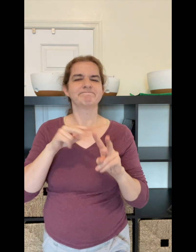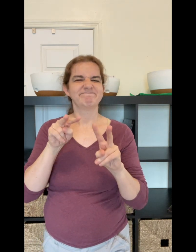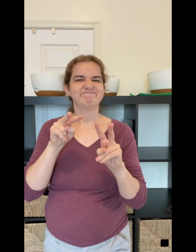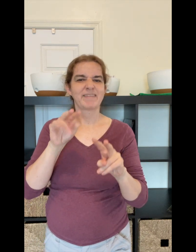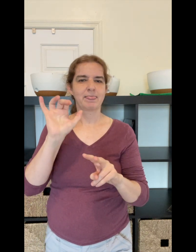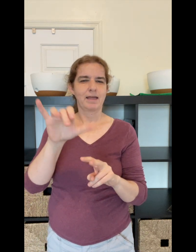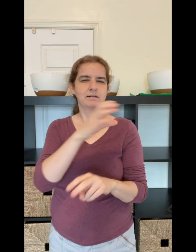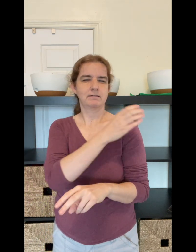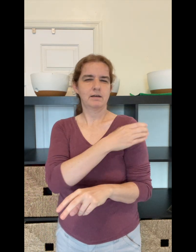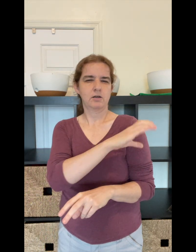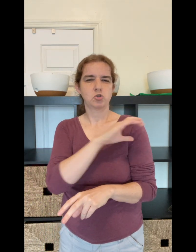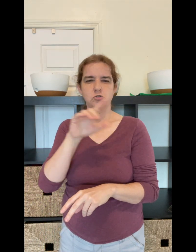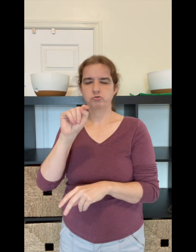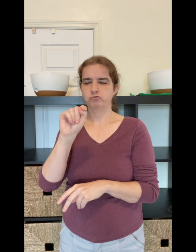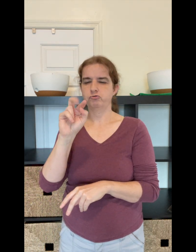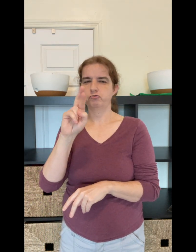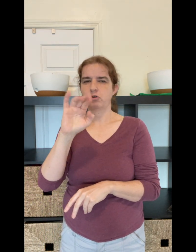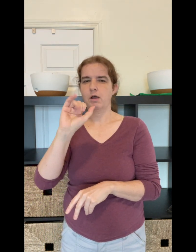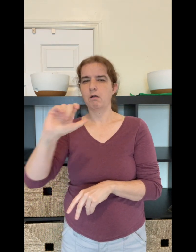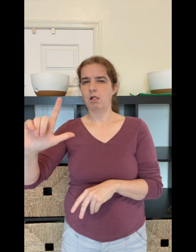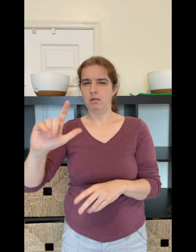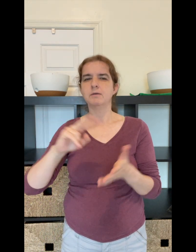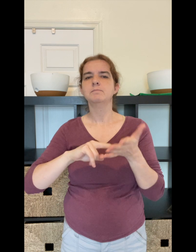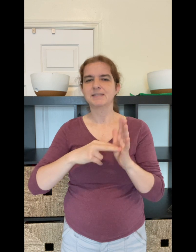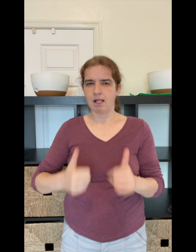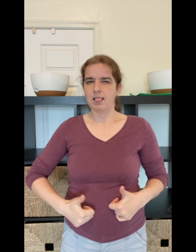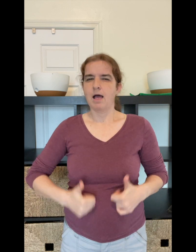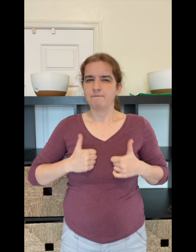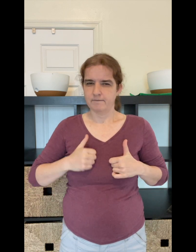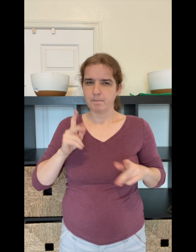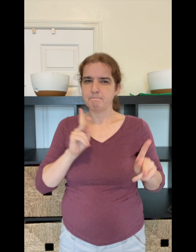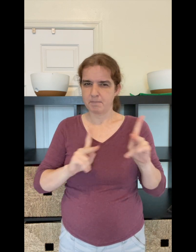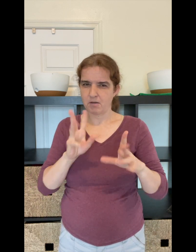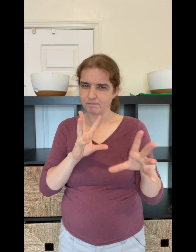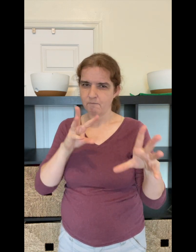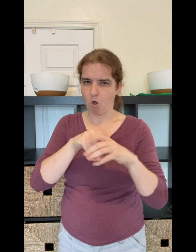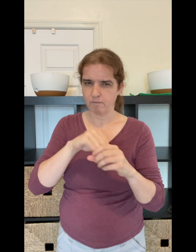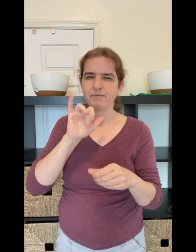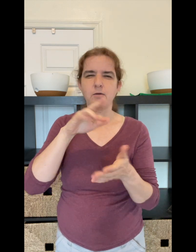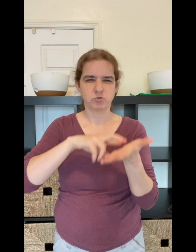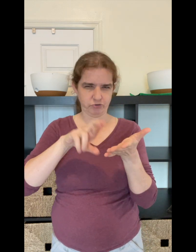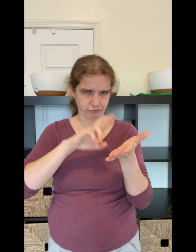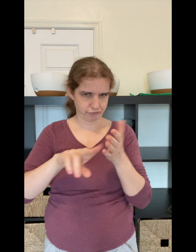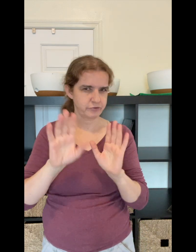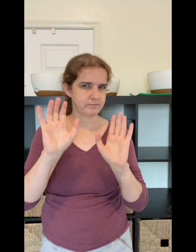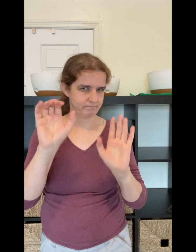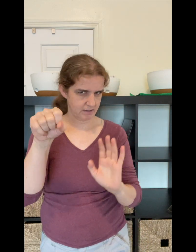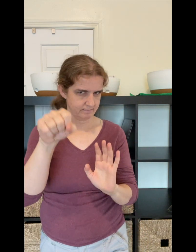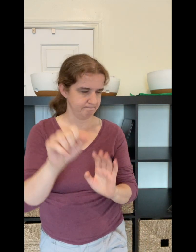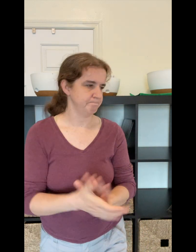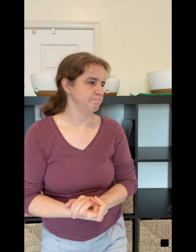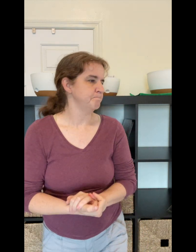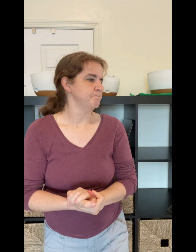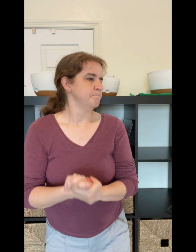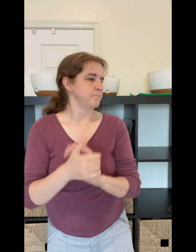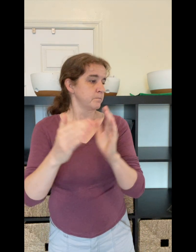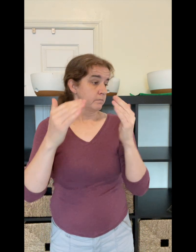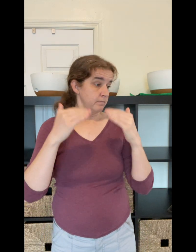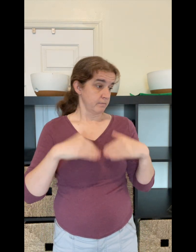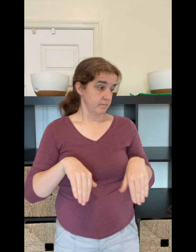know. So I'm watching that, and that's a clinical trial with living people involved in the research. Yeah.